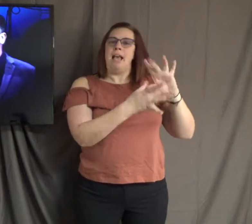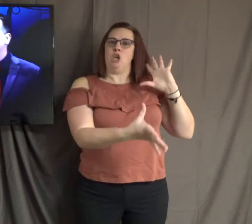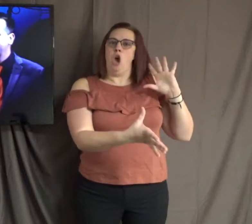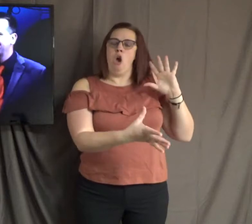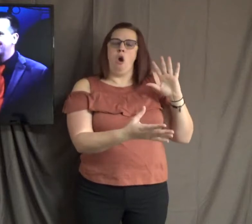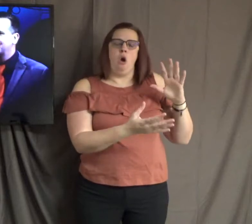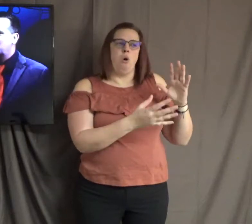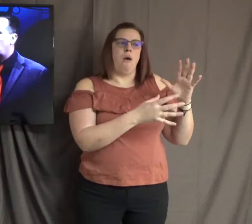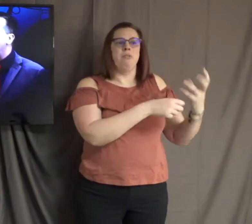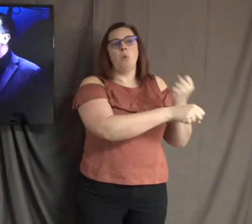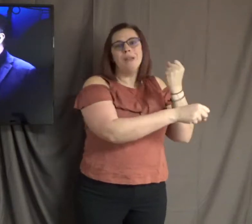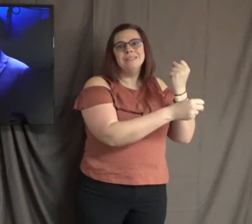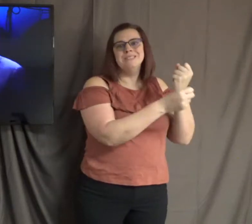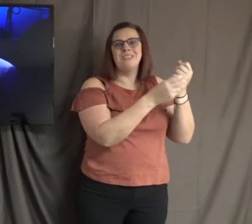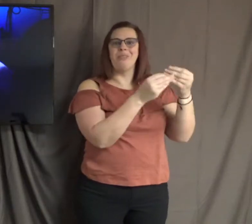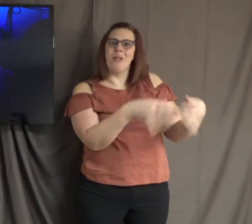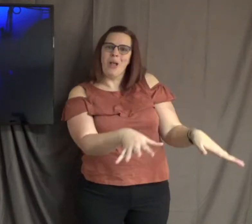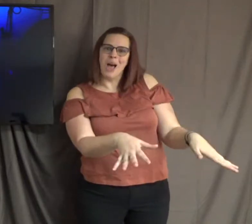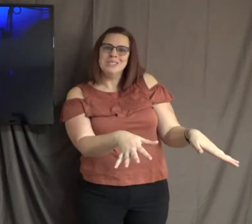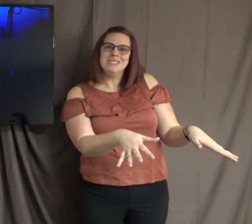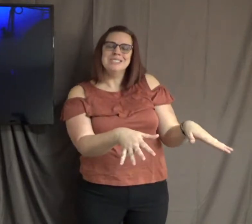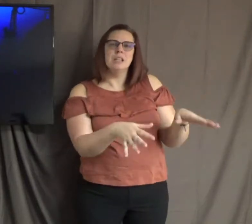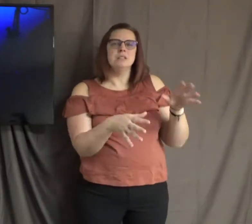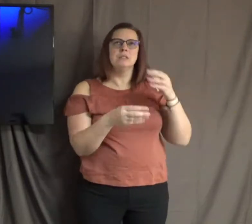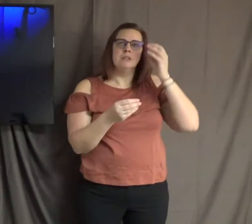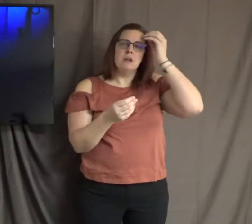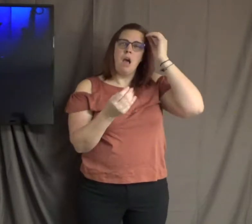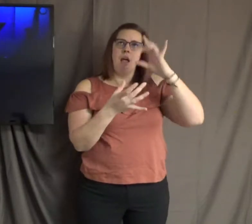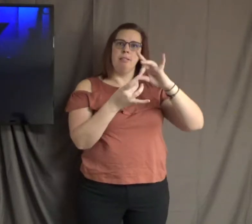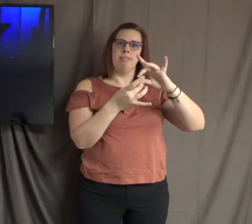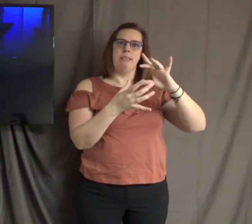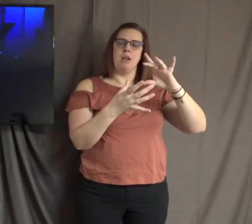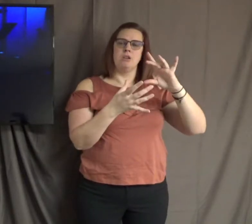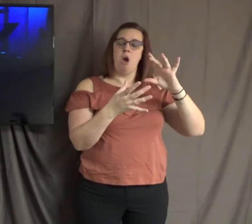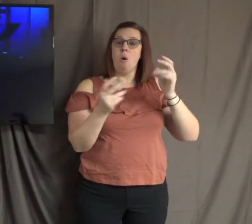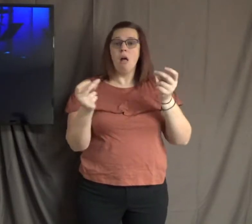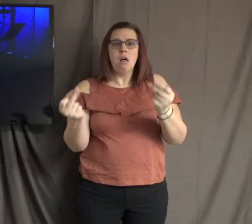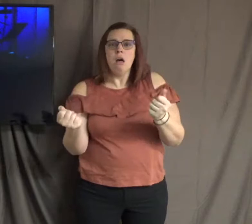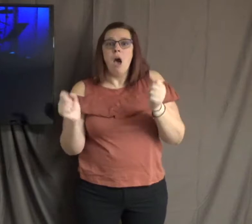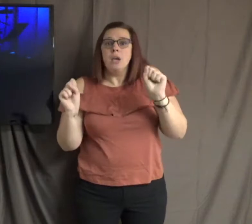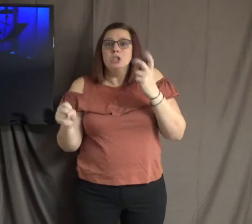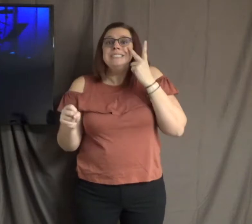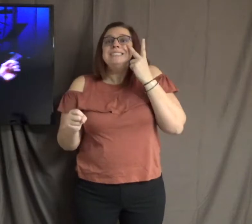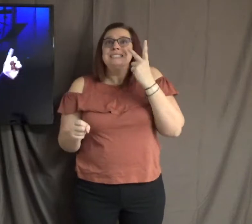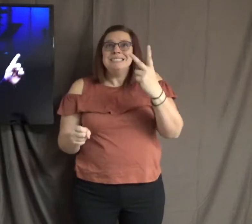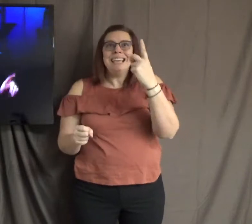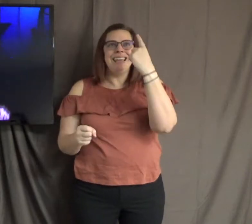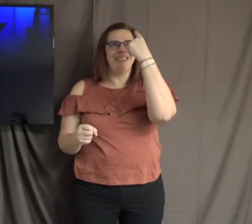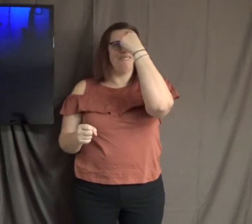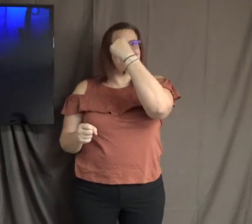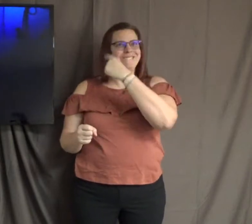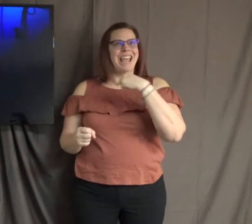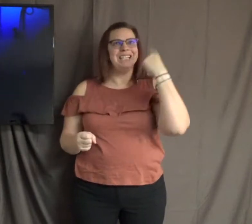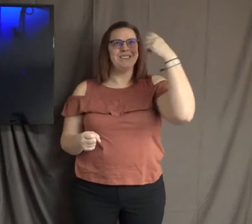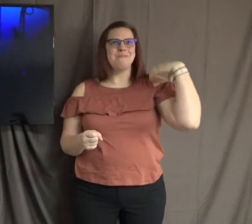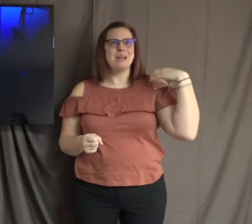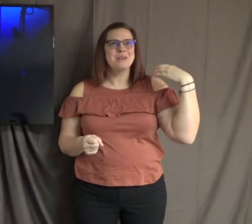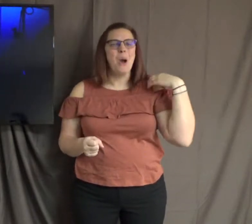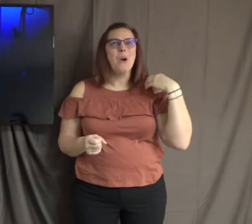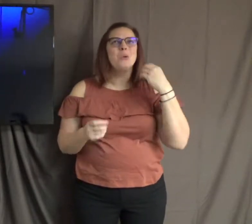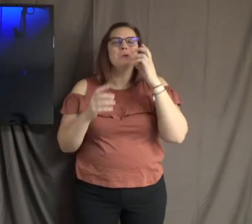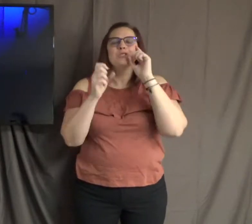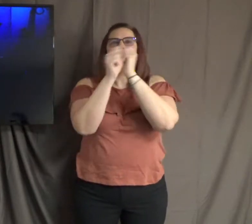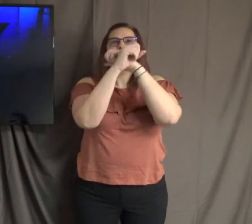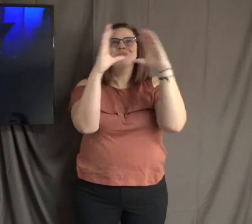back. All of a sudden, I could see that coach's face. All of a sudden, I did remember that kid's name.